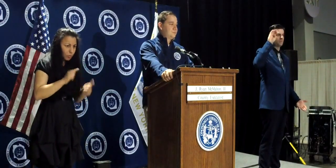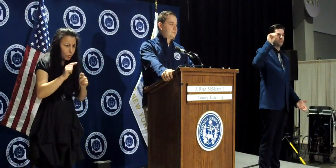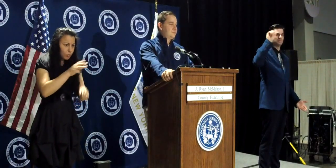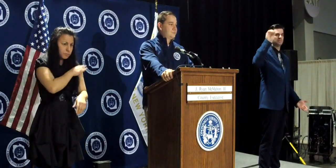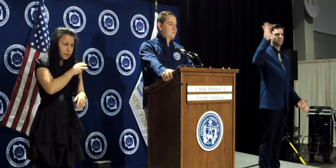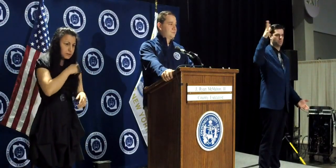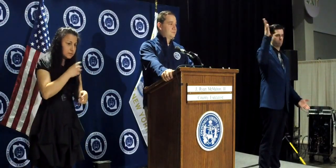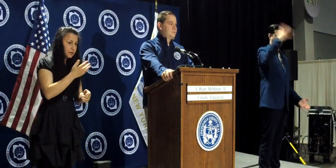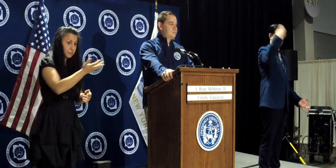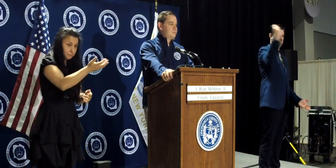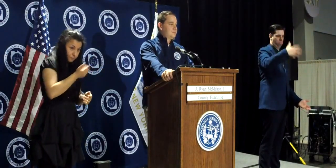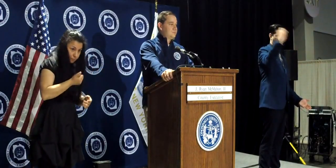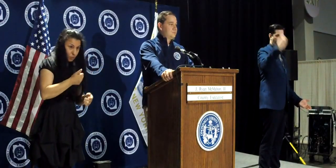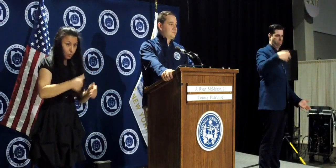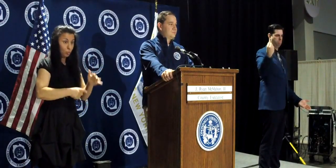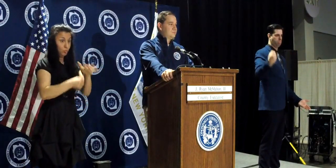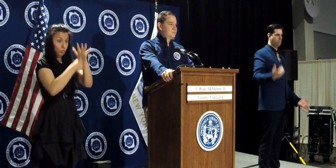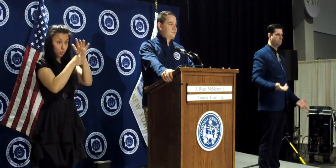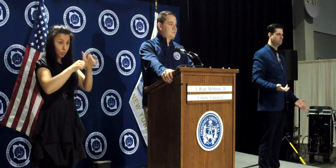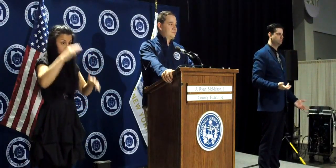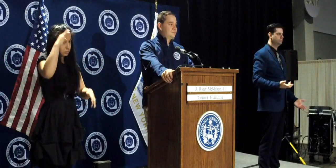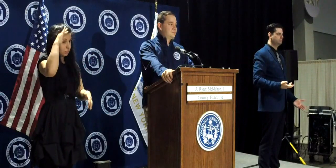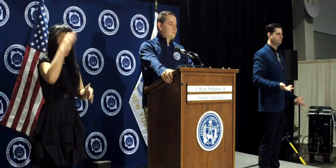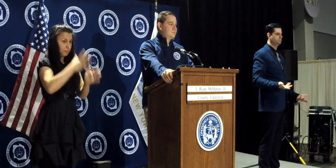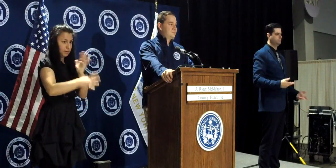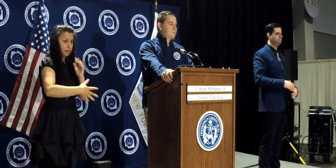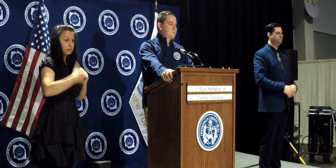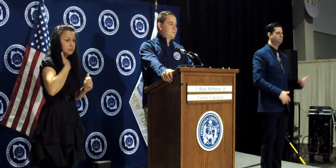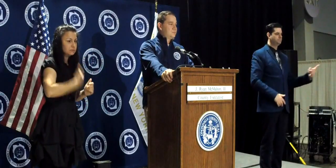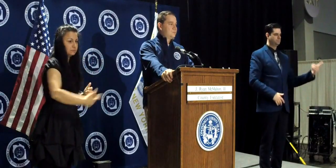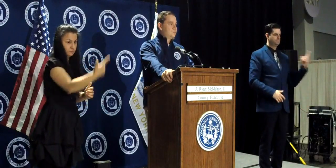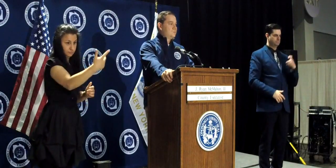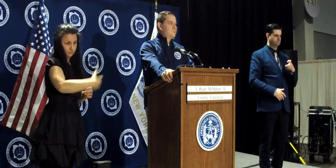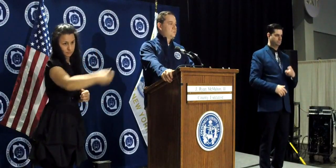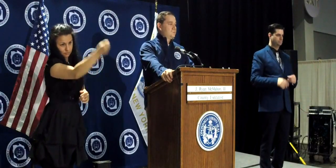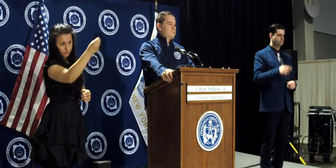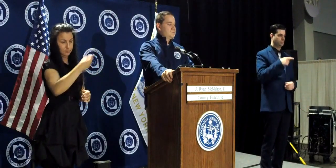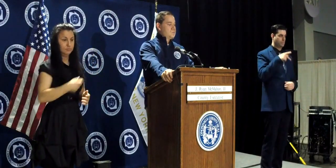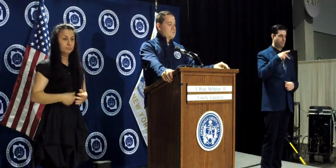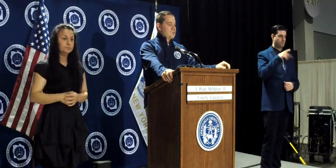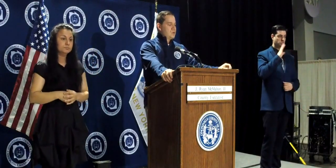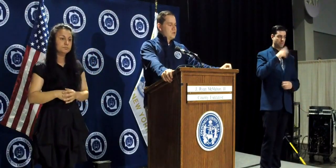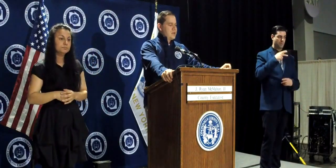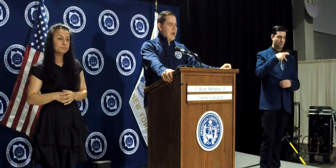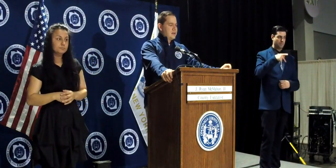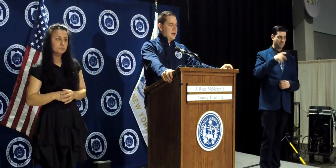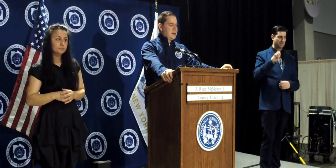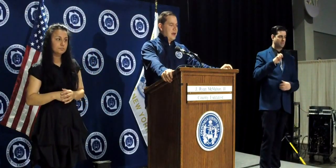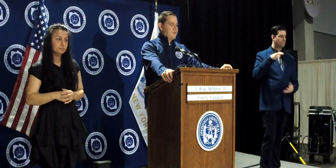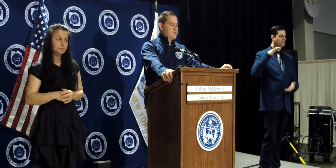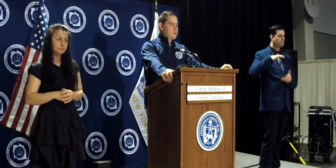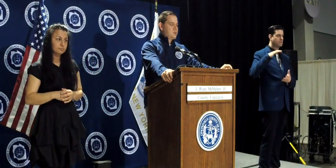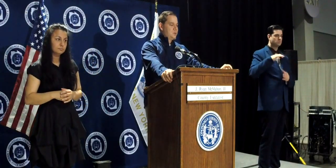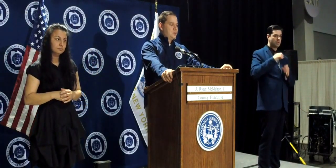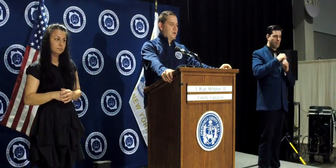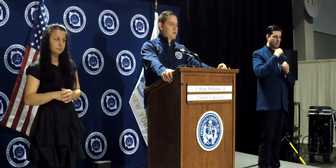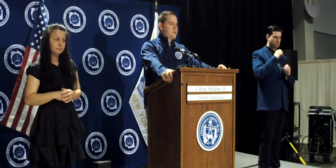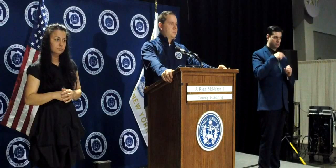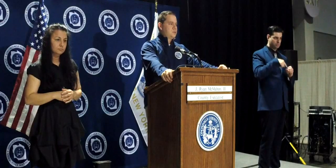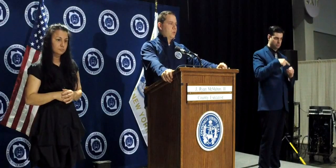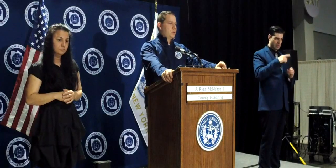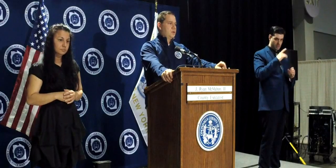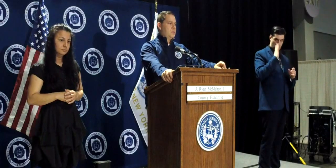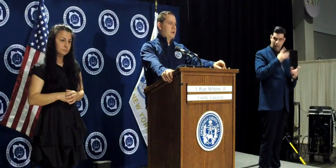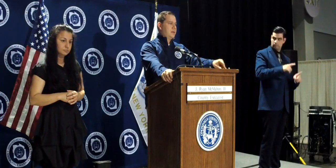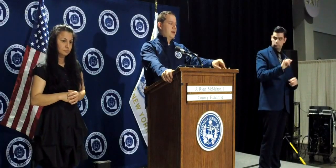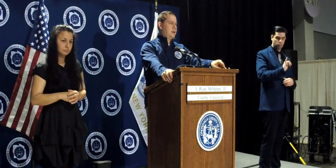think that, I know you were just talking about the PPE, them asking for it, do you think they'll do that with ventilators too, or do you think that we're pretty much set up? Yeah, I had a conversation with the governor's team